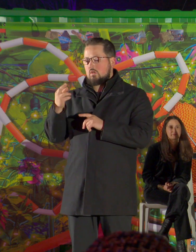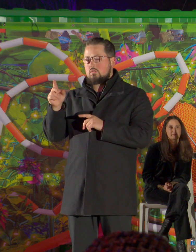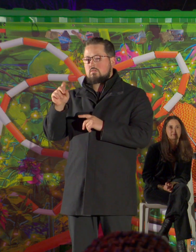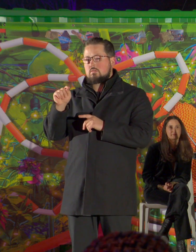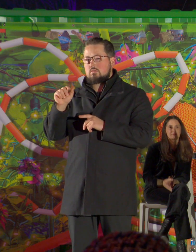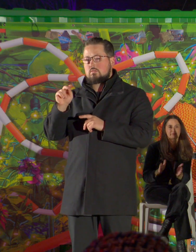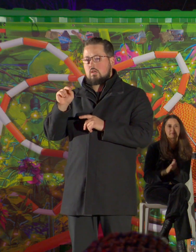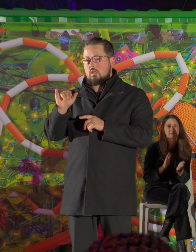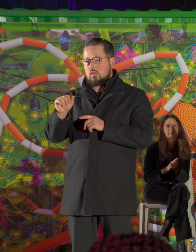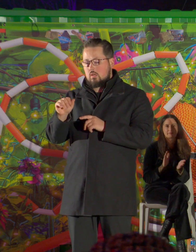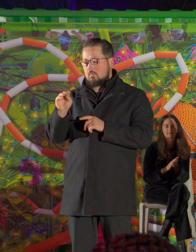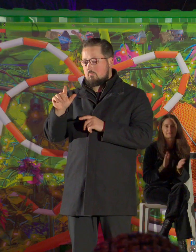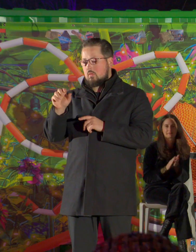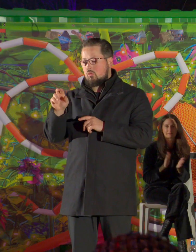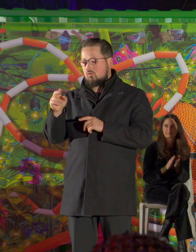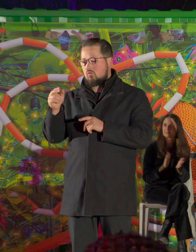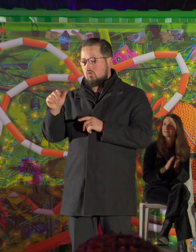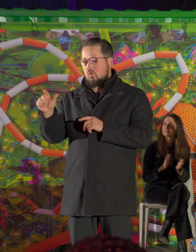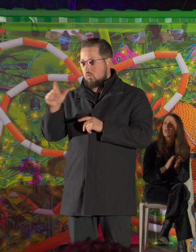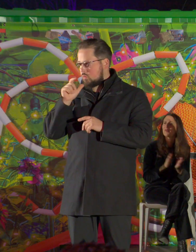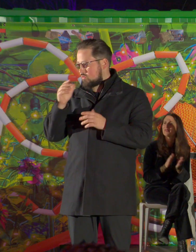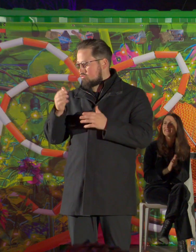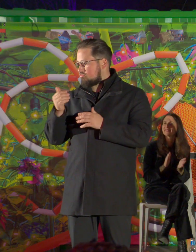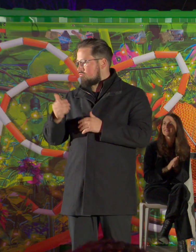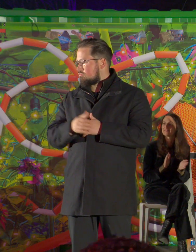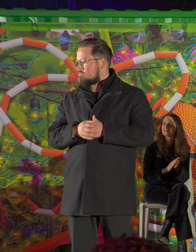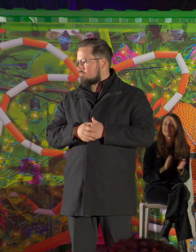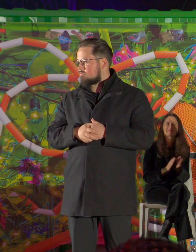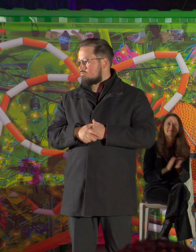Hall, and who's here.